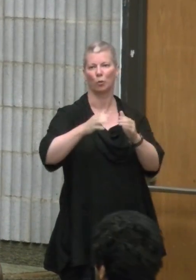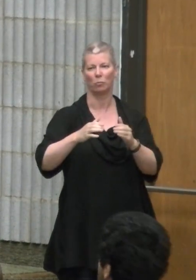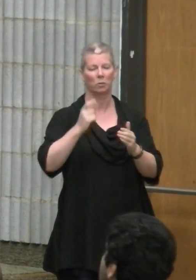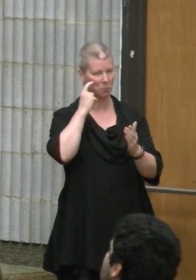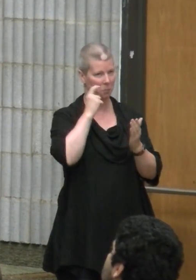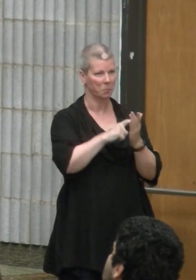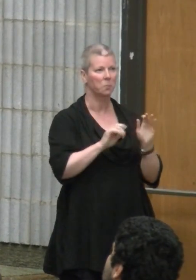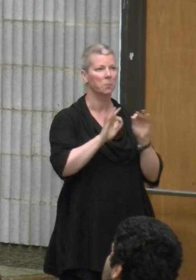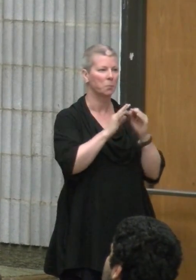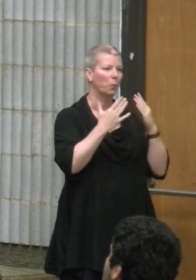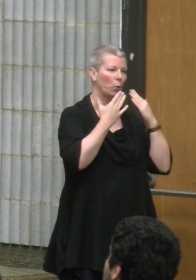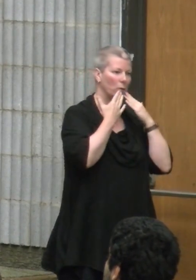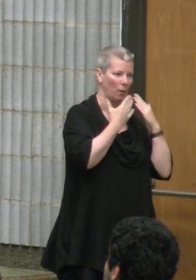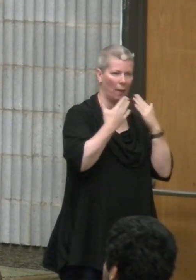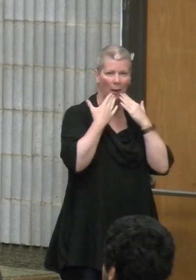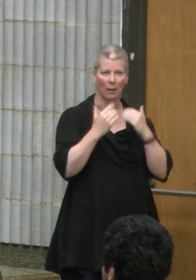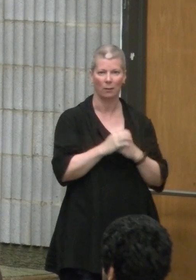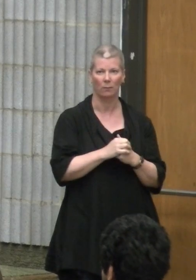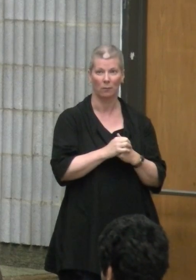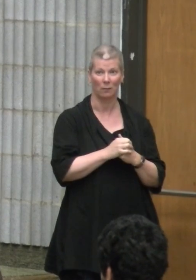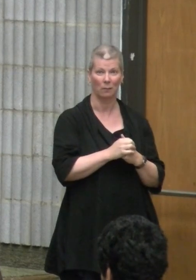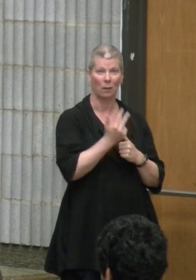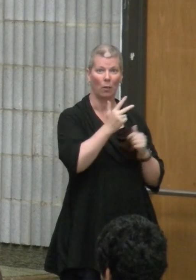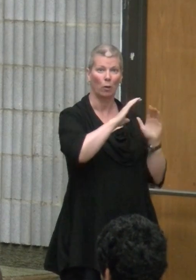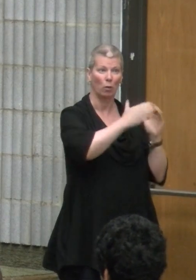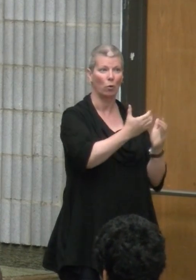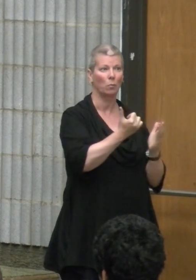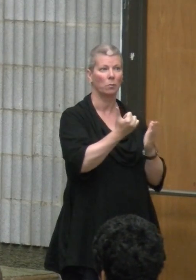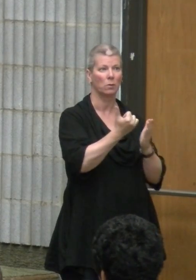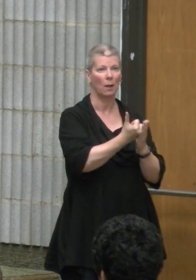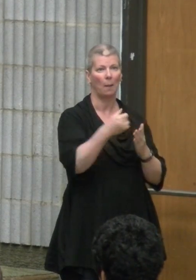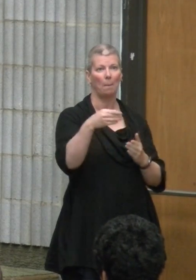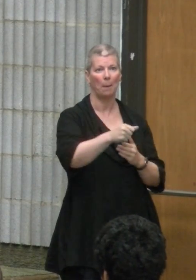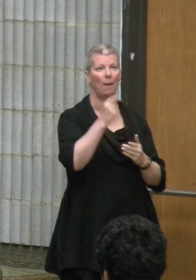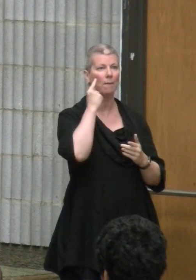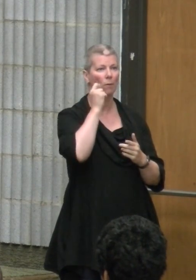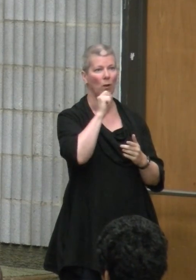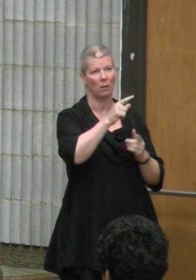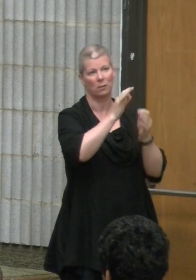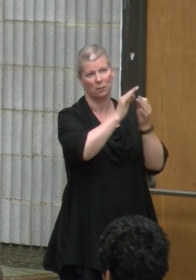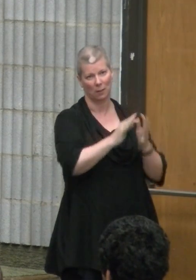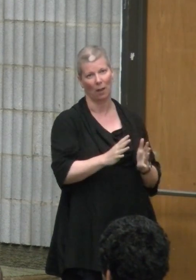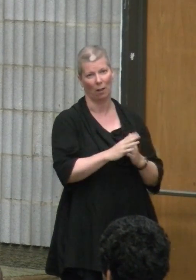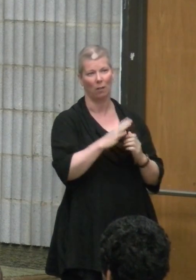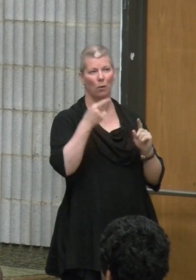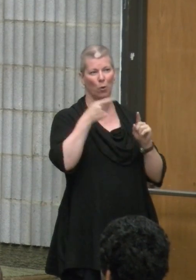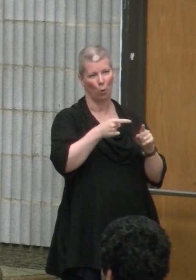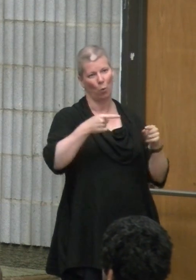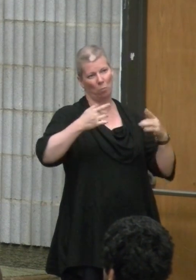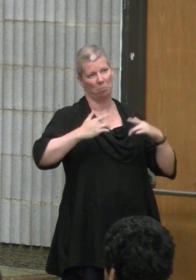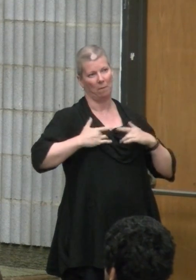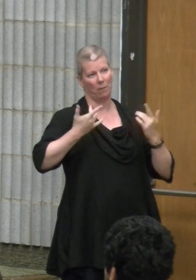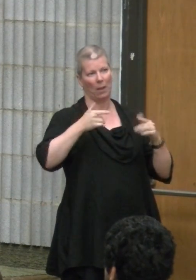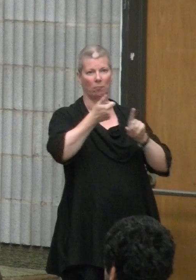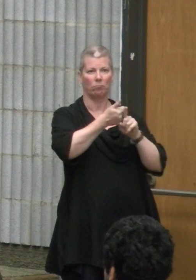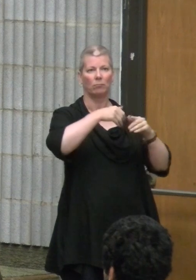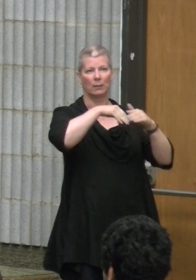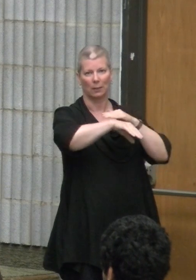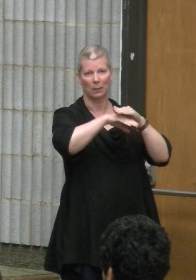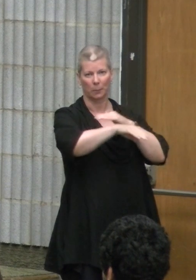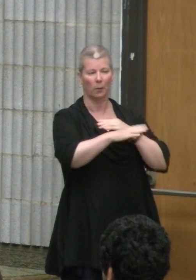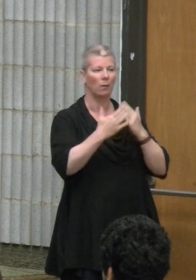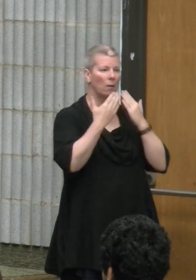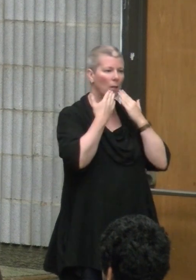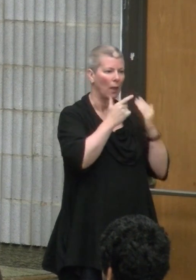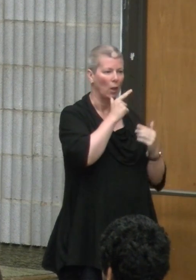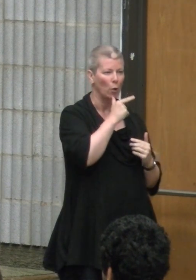have helped us to pay for our ASL interpreters to make this event more accessible. So I would like to thank